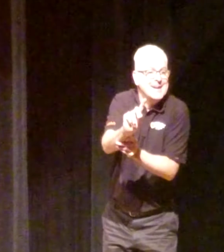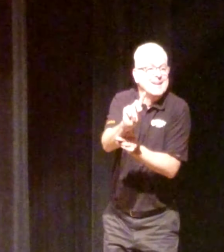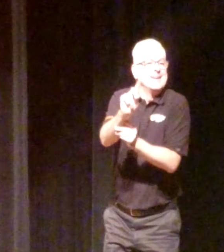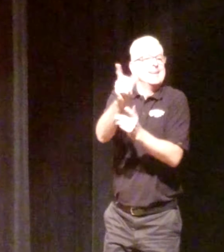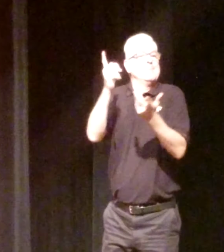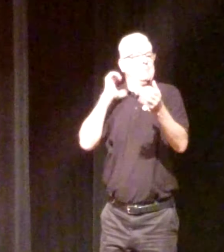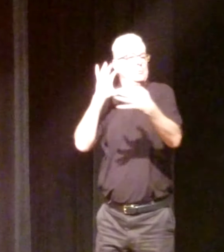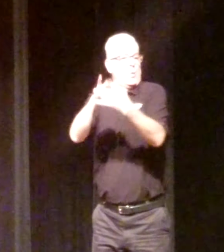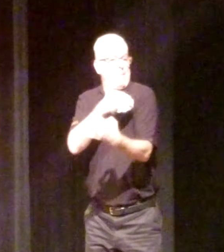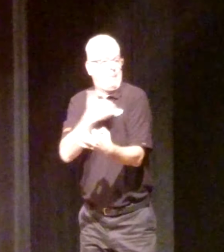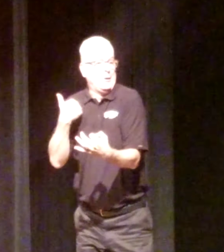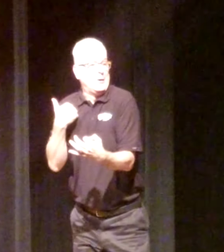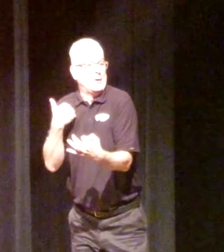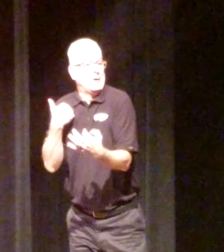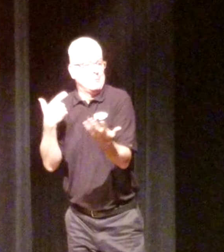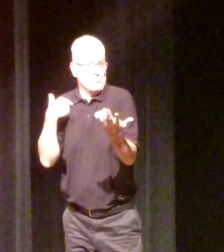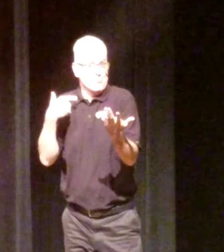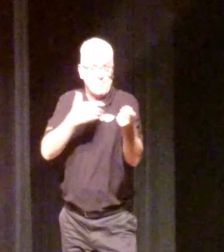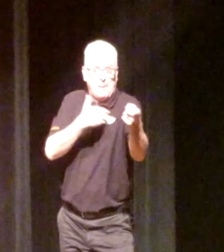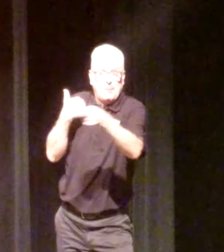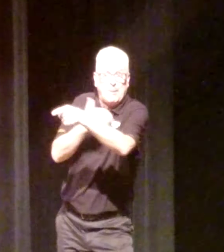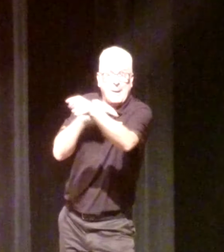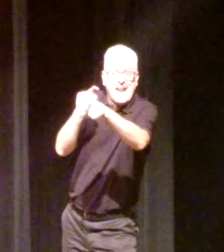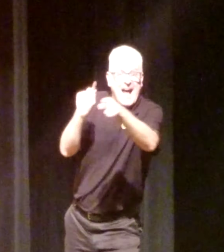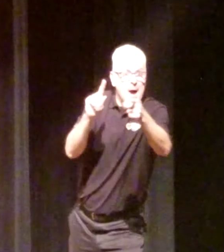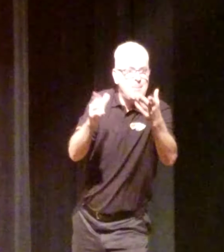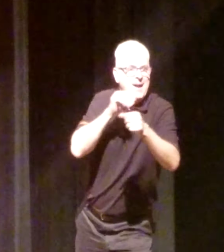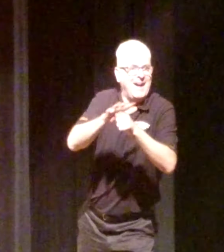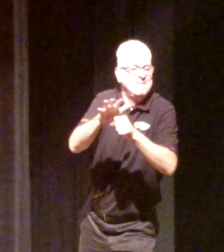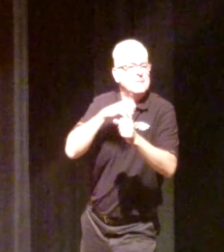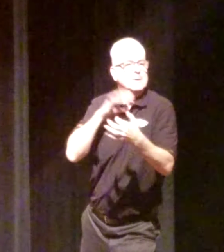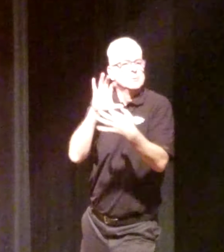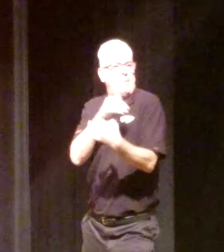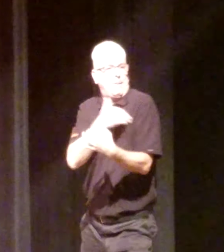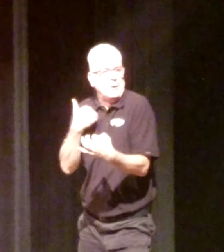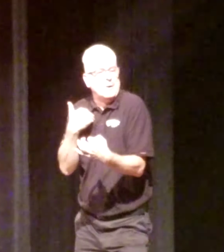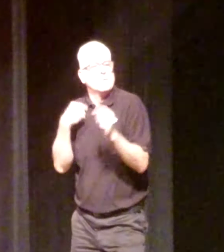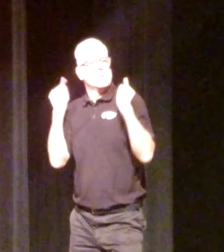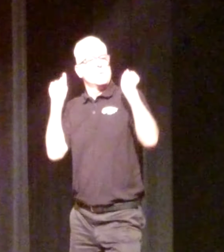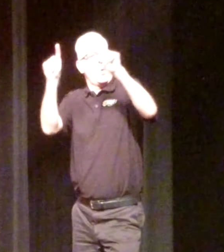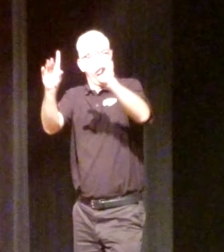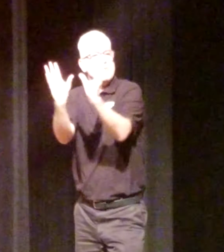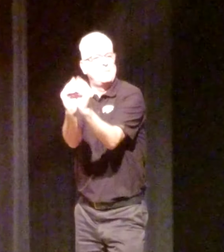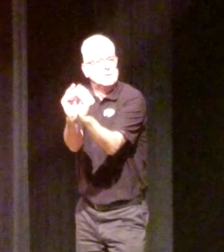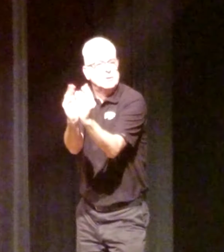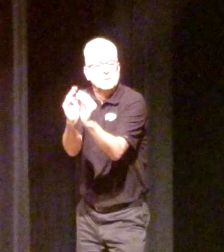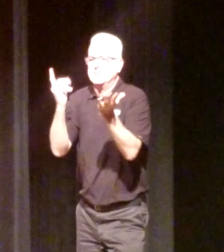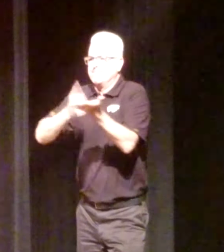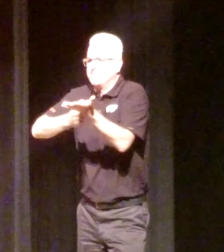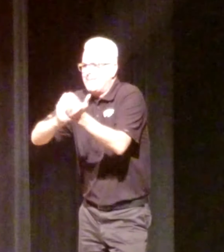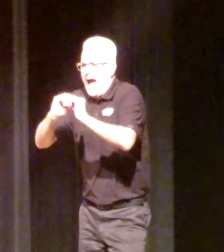through NAD, join their membership. Are you members of NAD? Maybe there's not enough. Go to conferences,